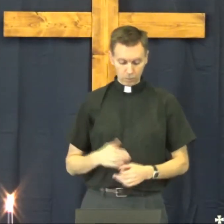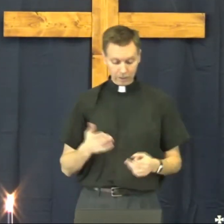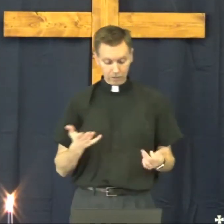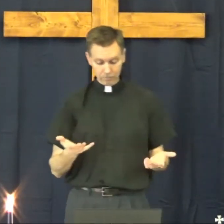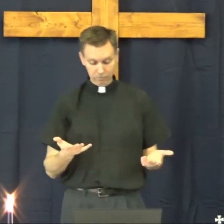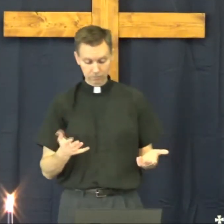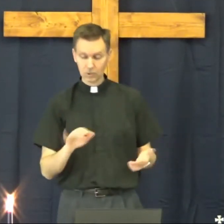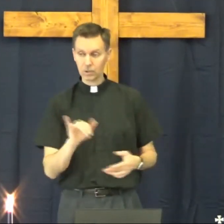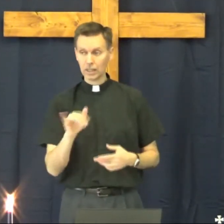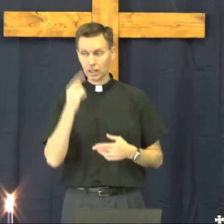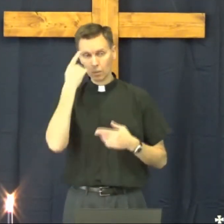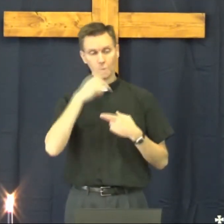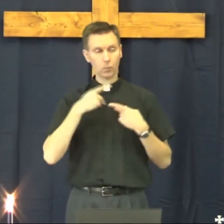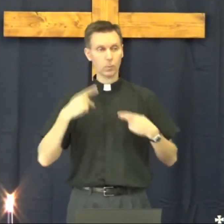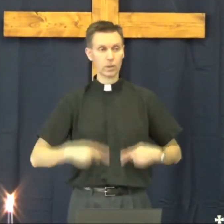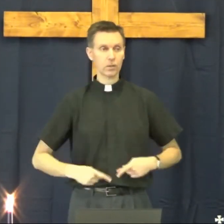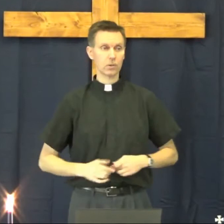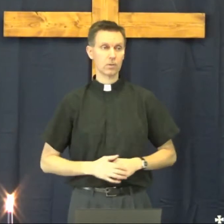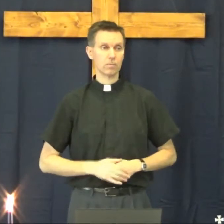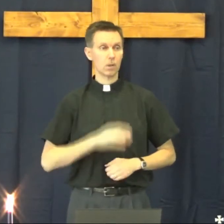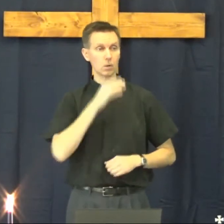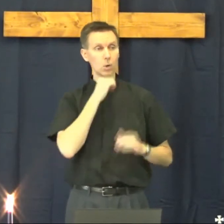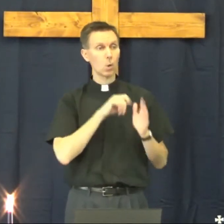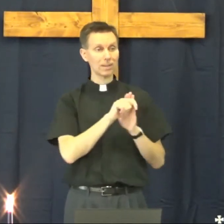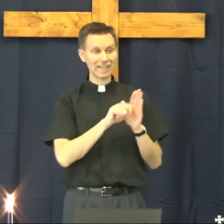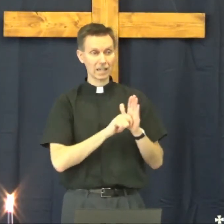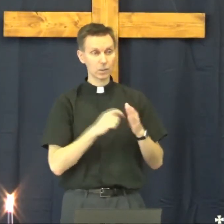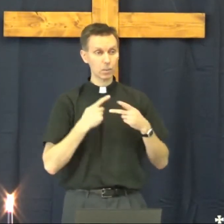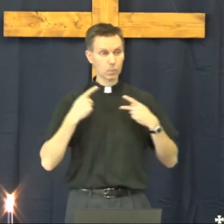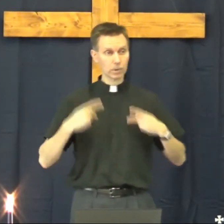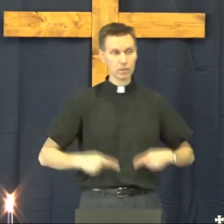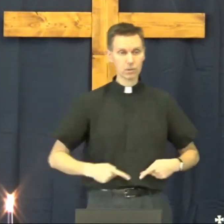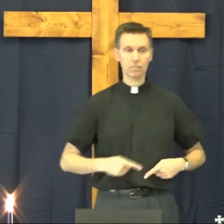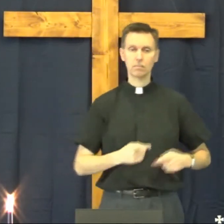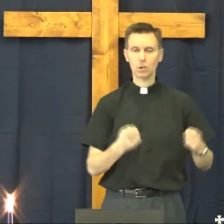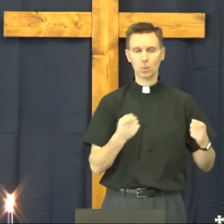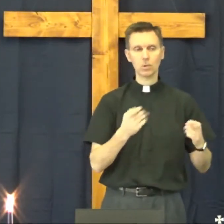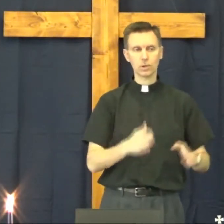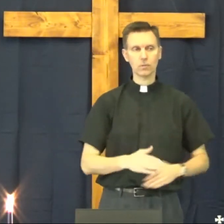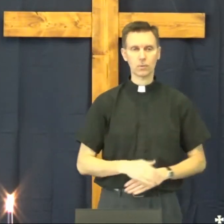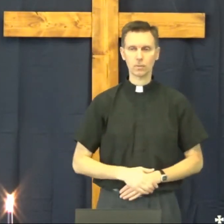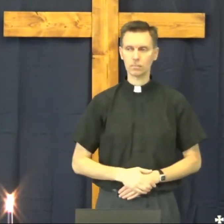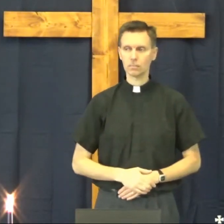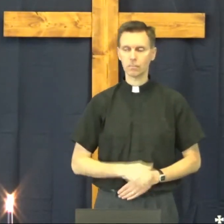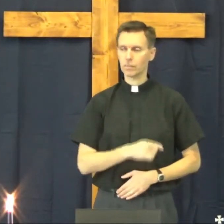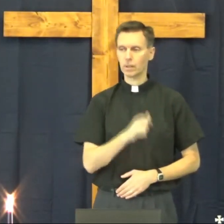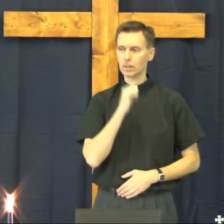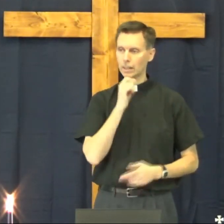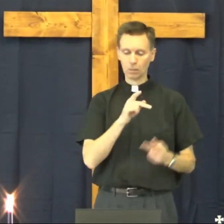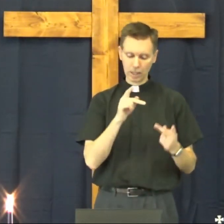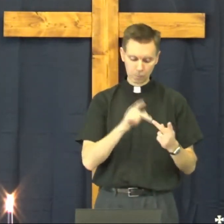Well, the same for priests. The Old Testament priests were sinful. They were not